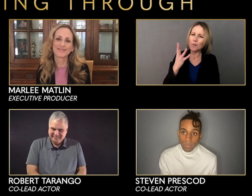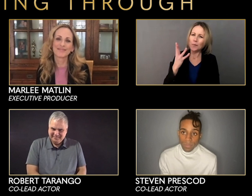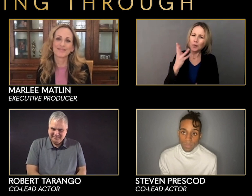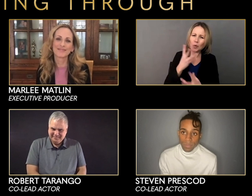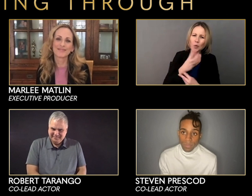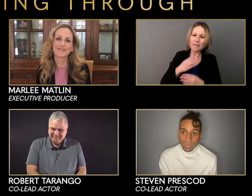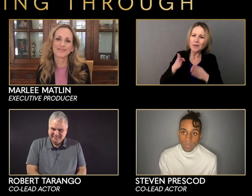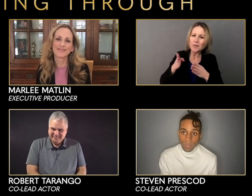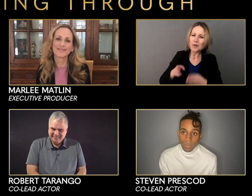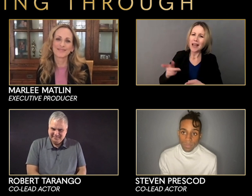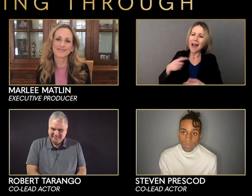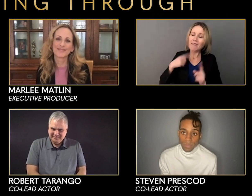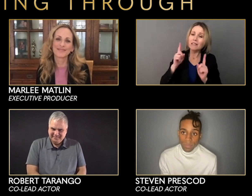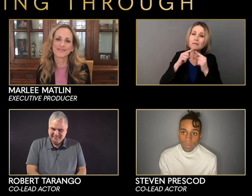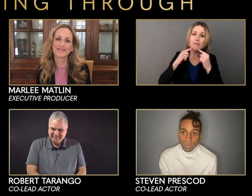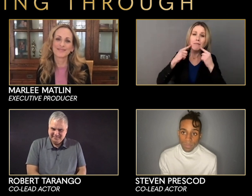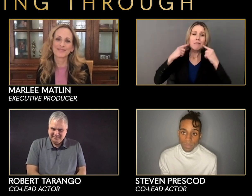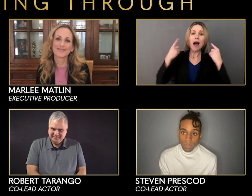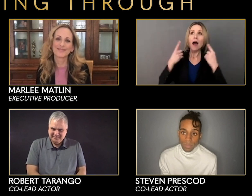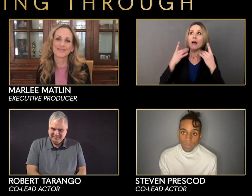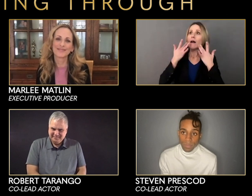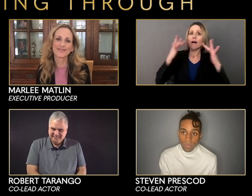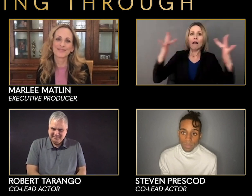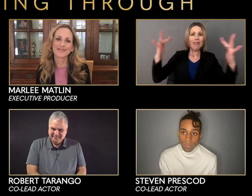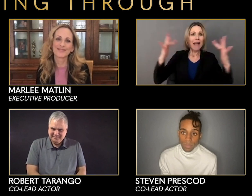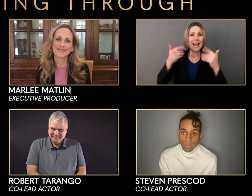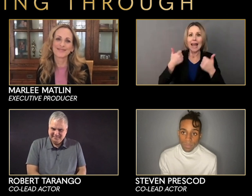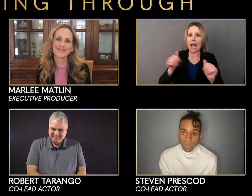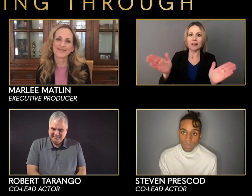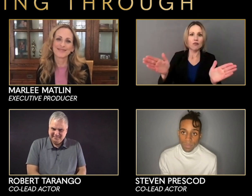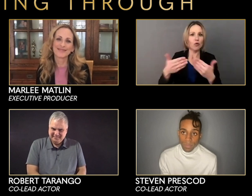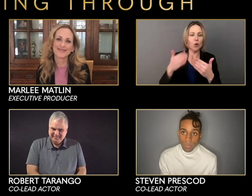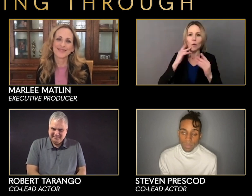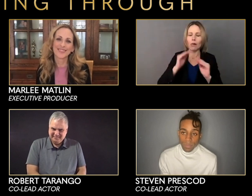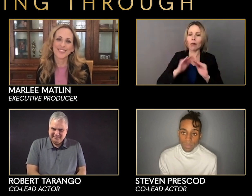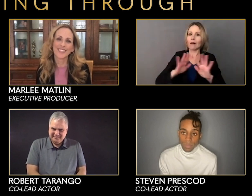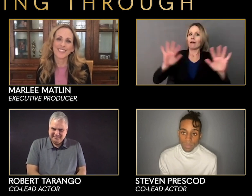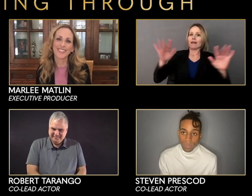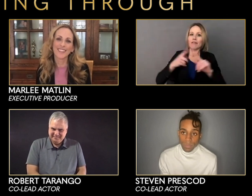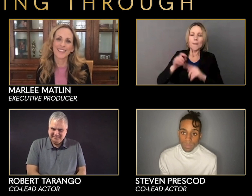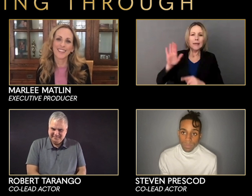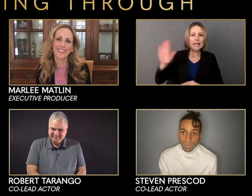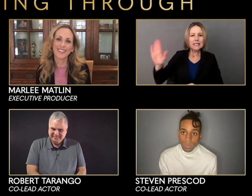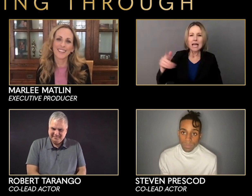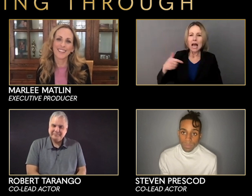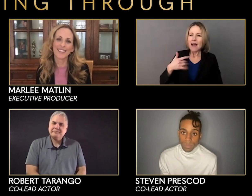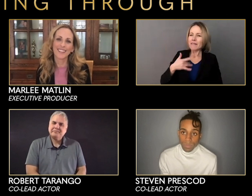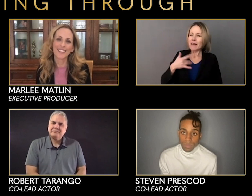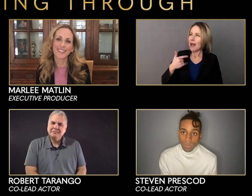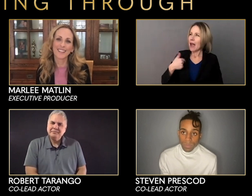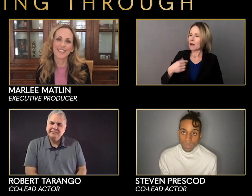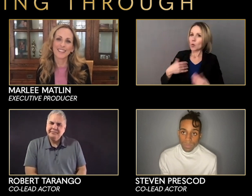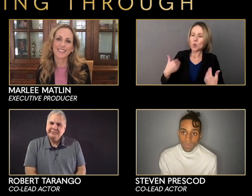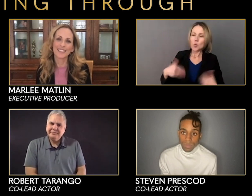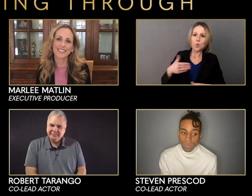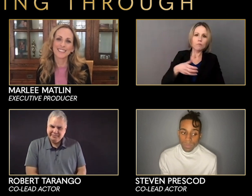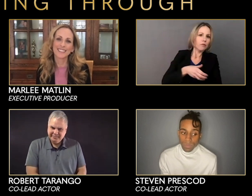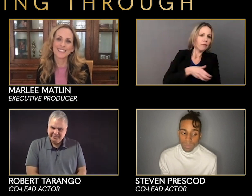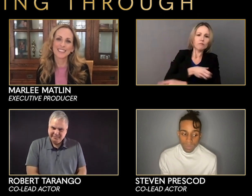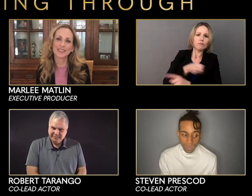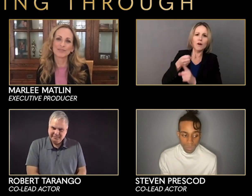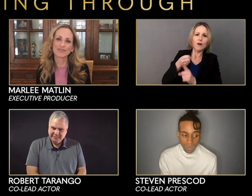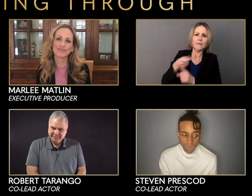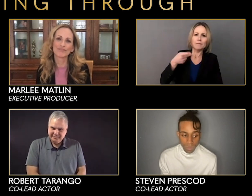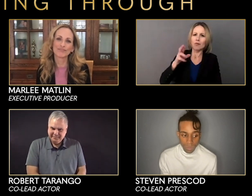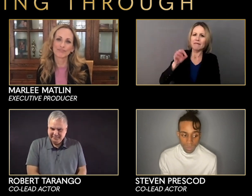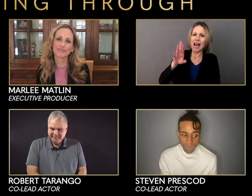this smile that would light up any room that he'd be in, and was just someone that I felt like I'd made a really profound connection with. And it was after